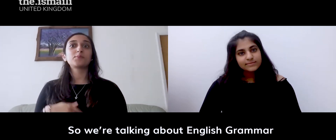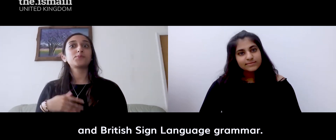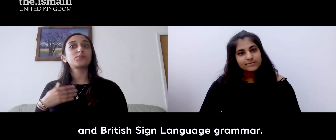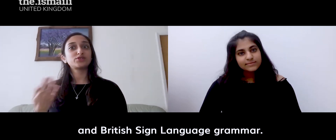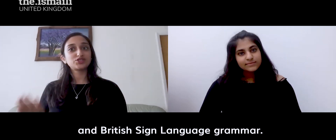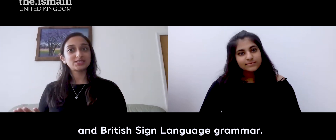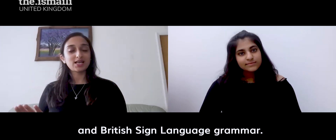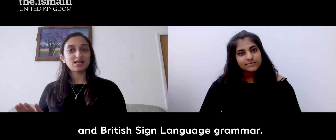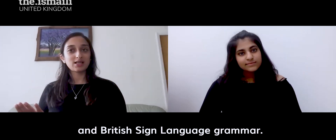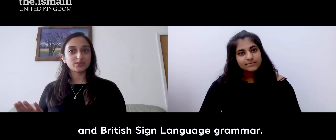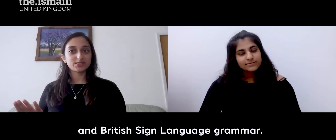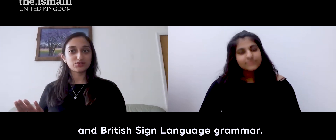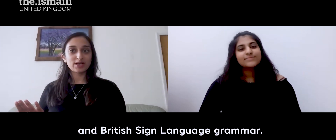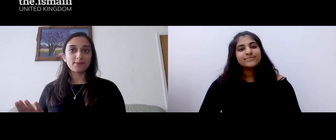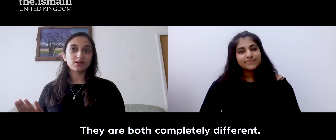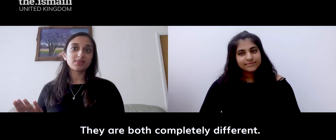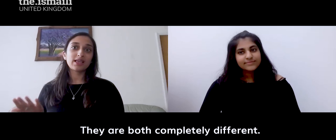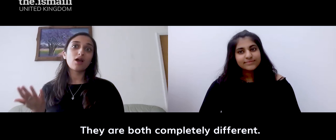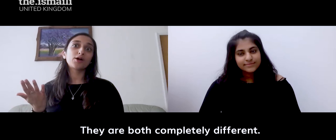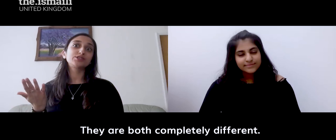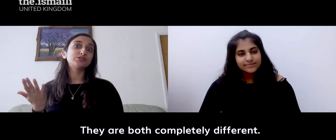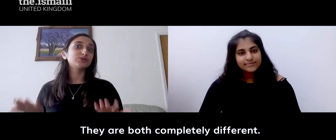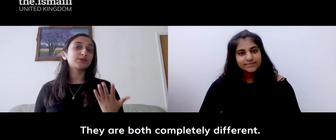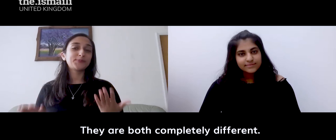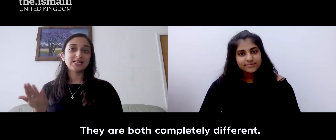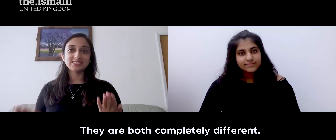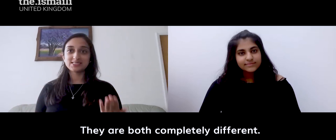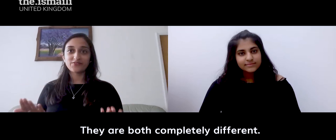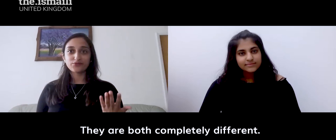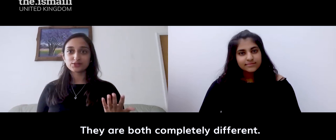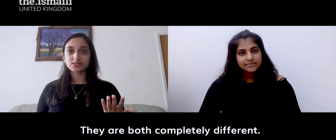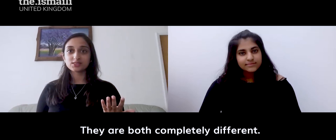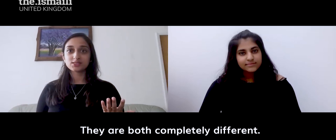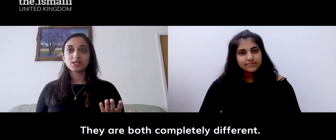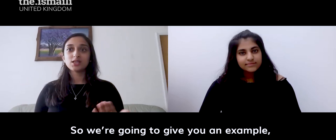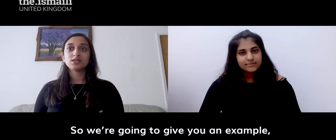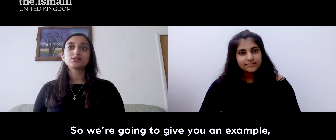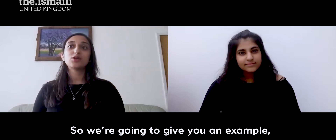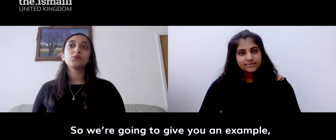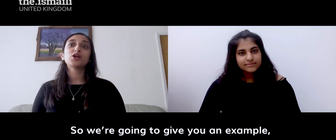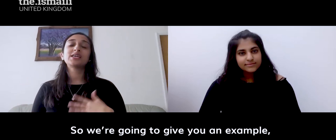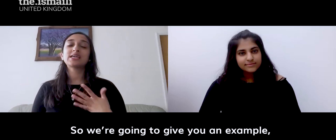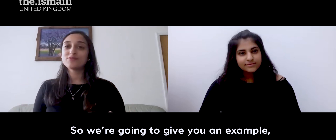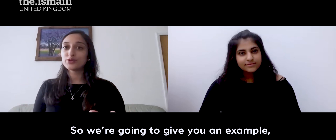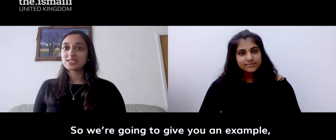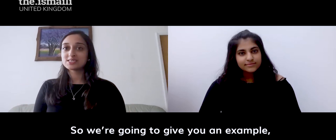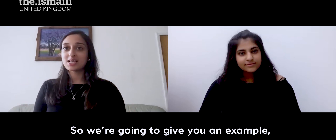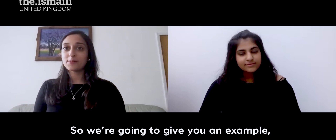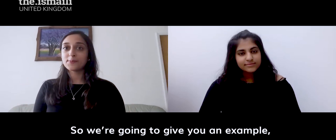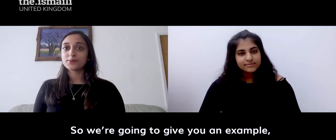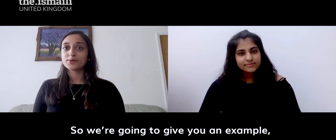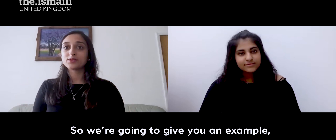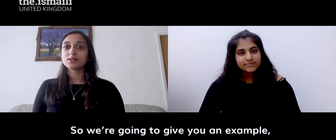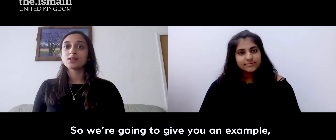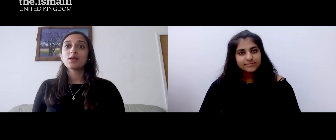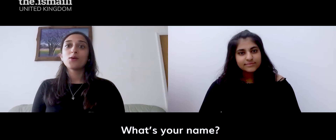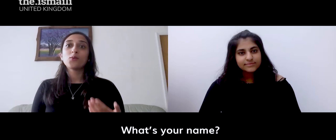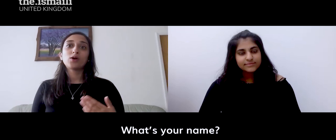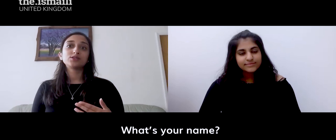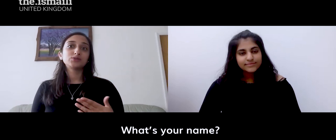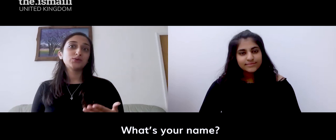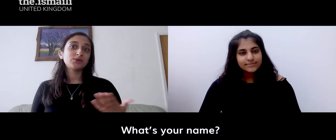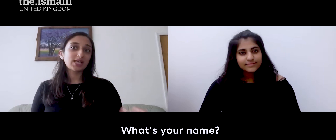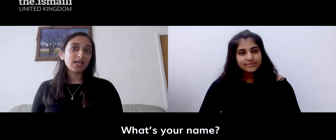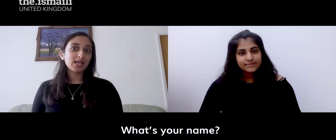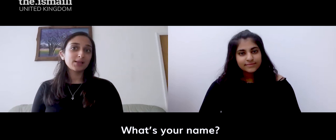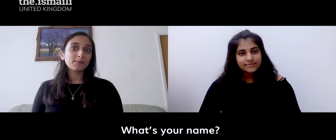grammar and British language grammar. They are two completely different. So we're going to give you an example.